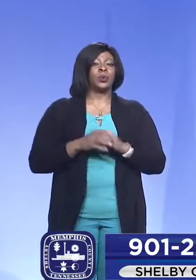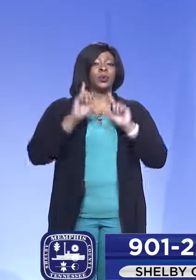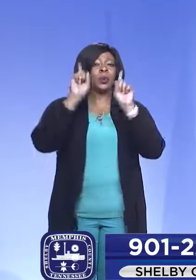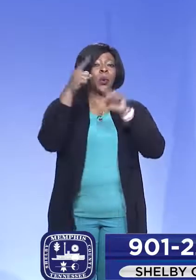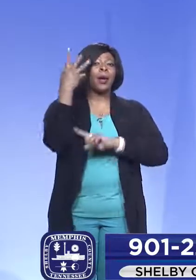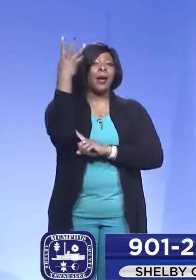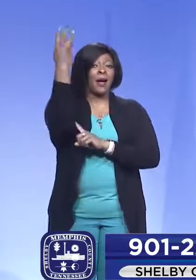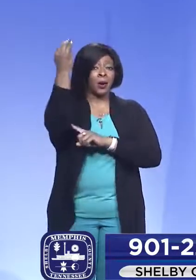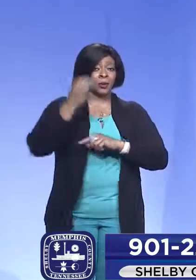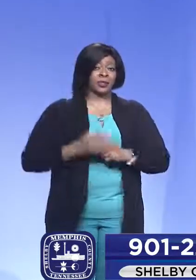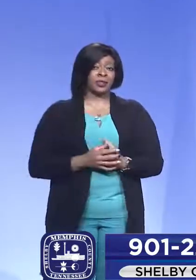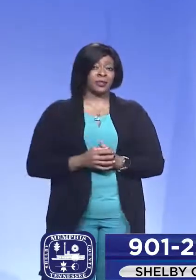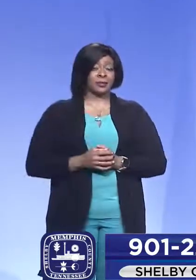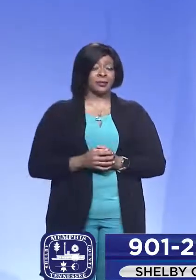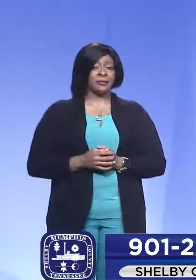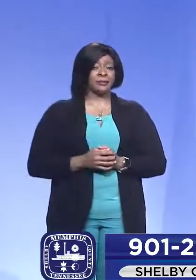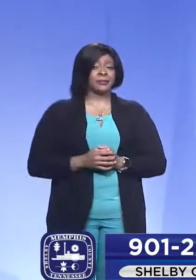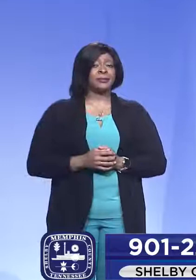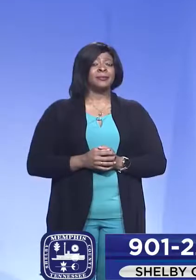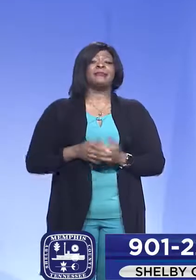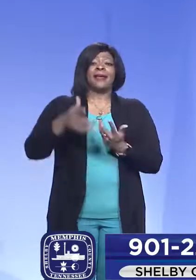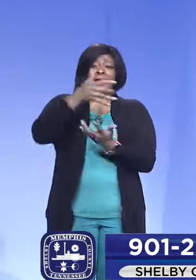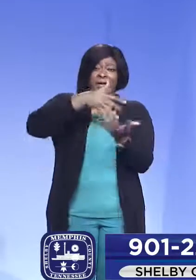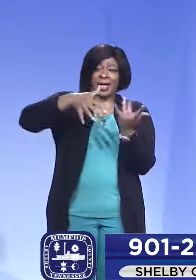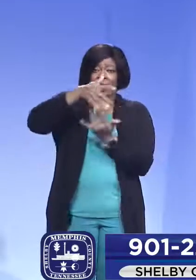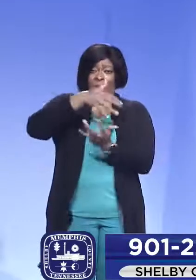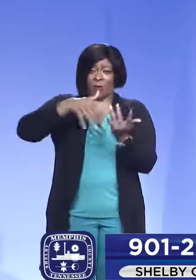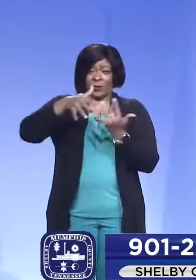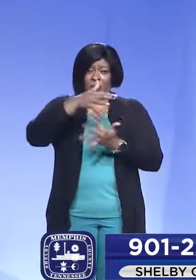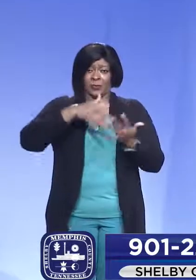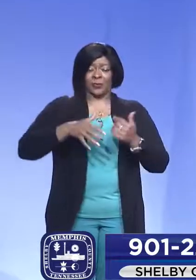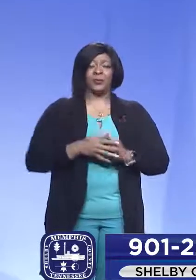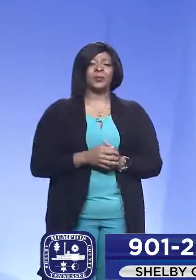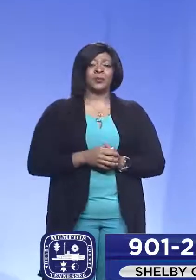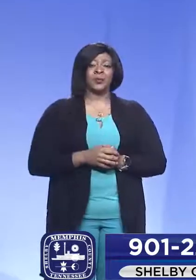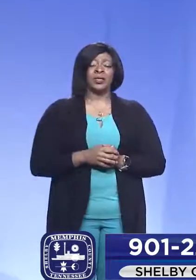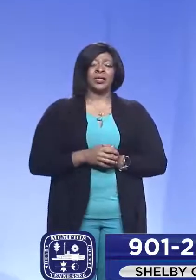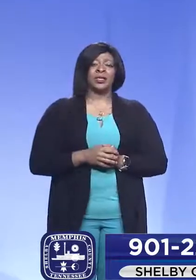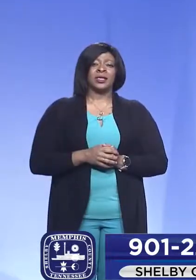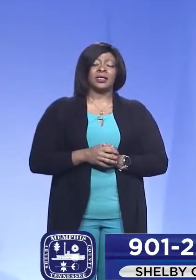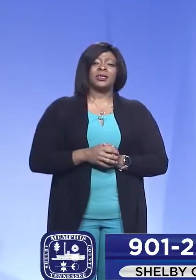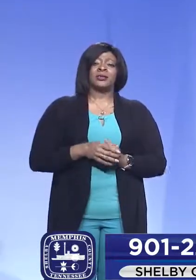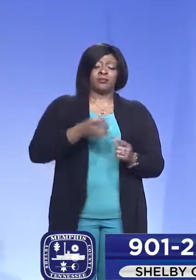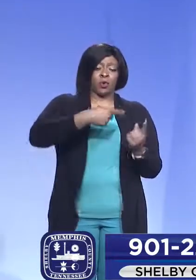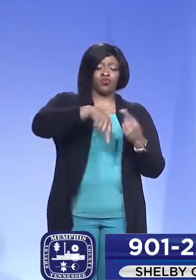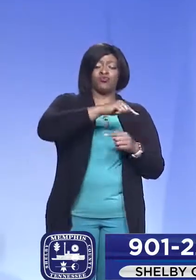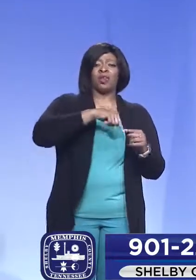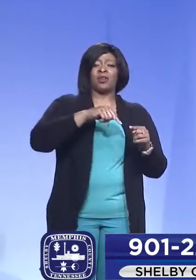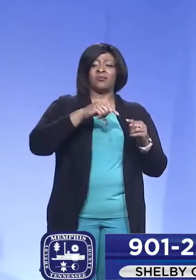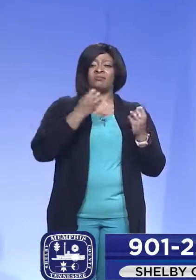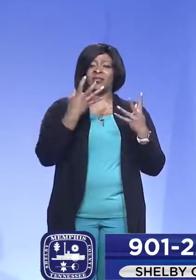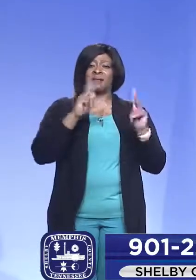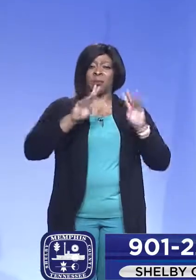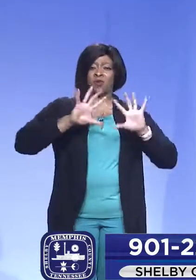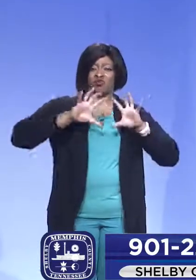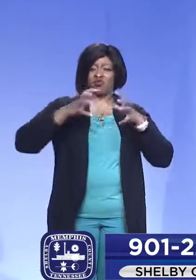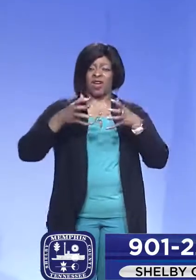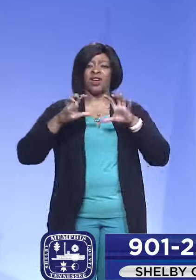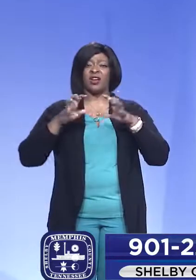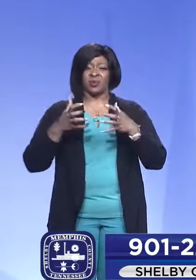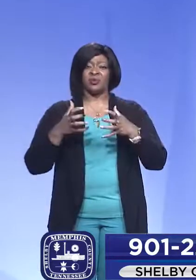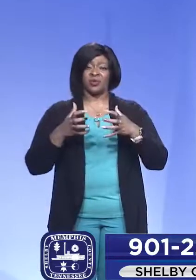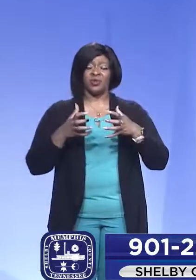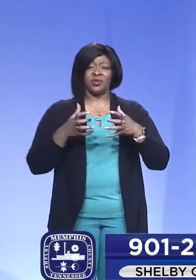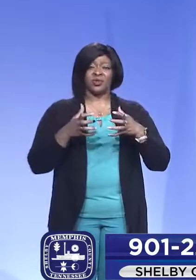out and hang out and are around crowds, you